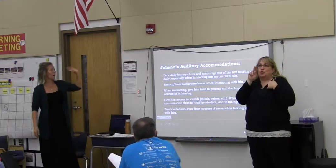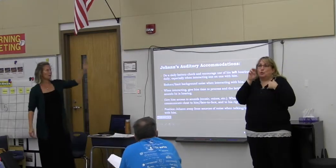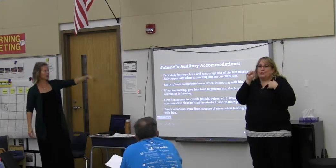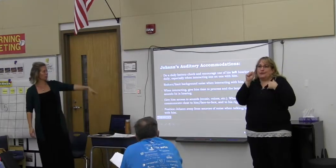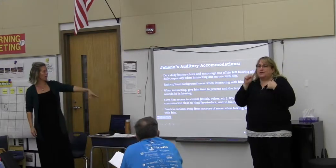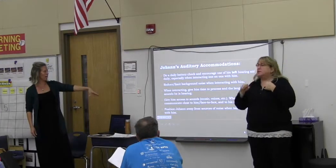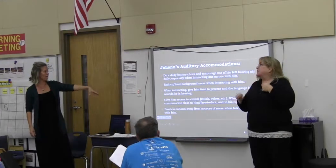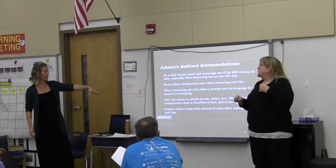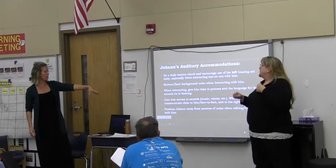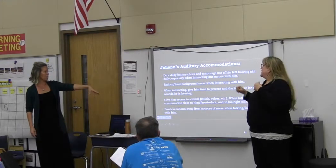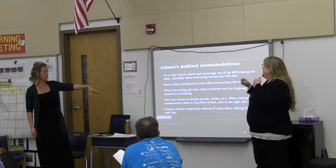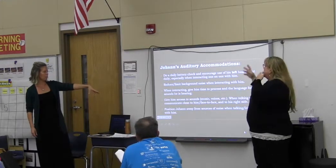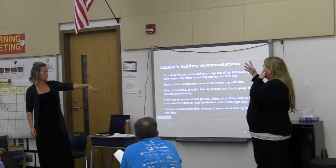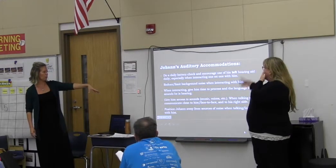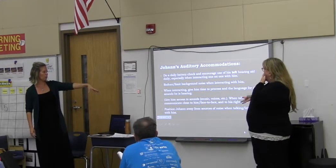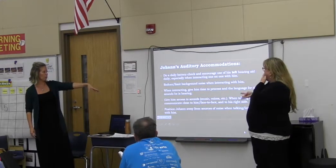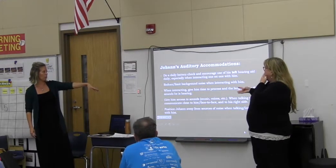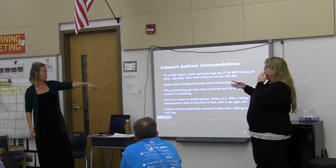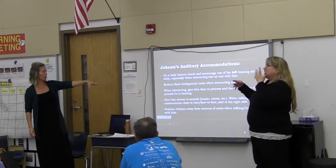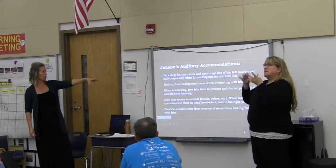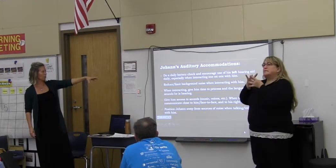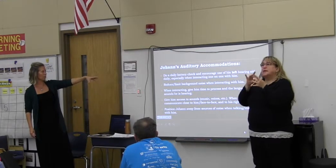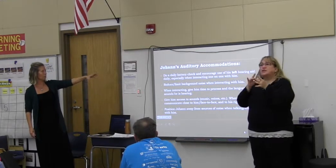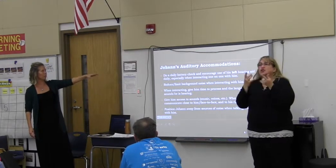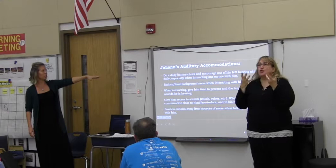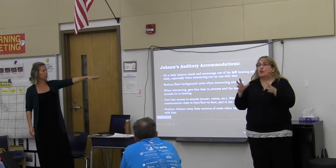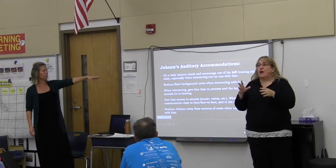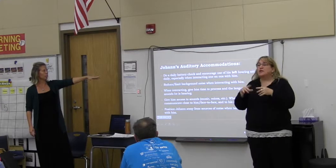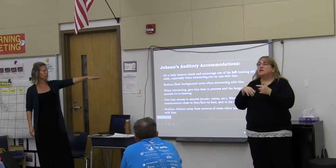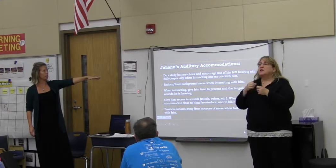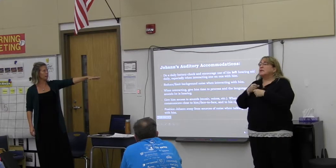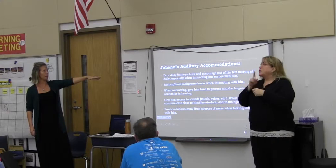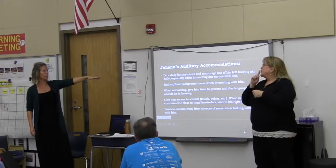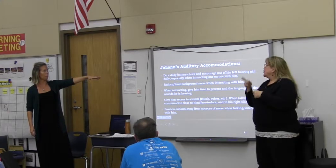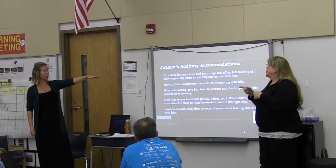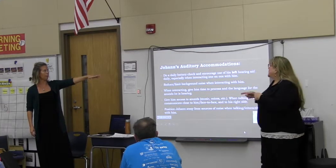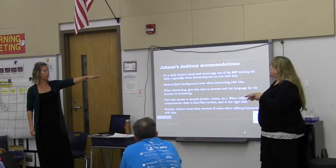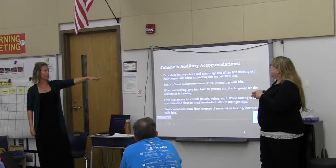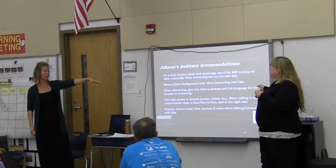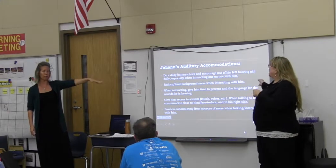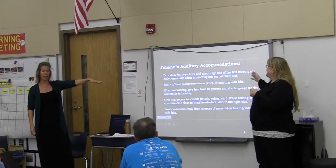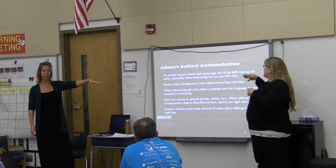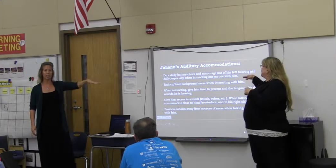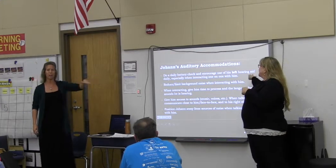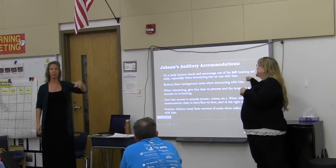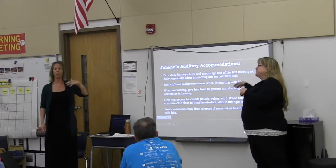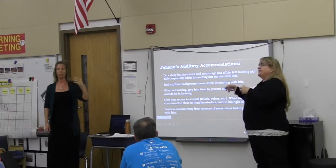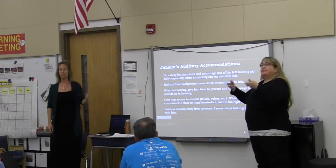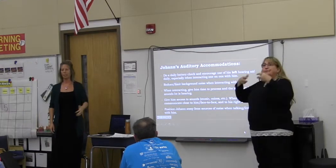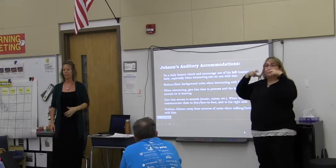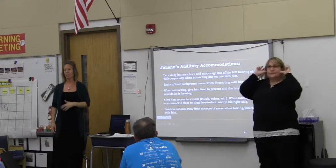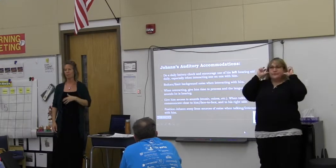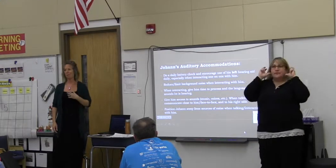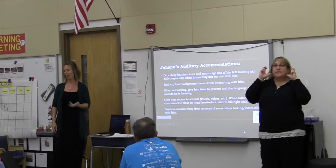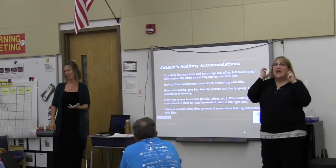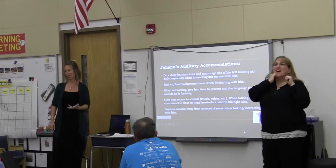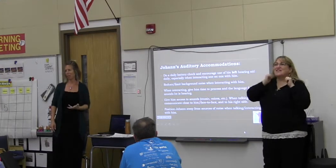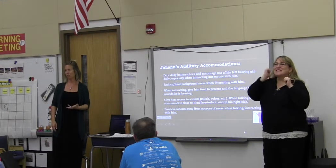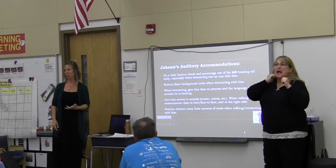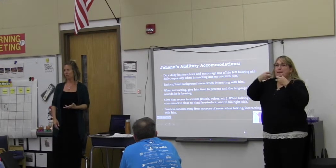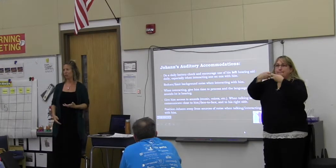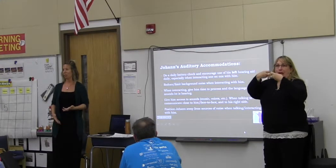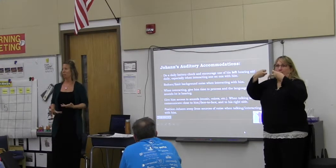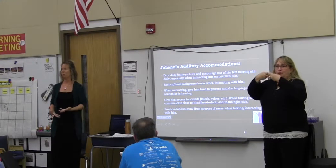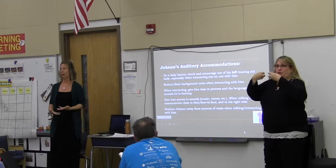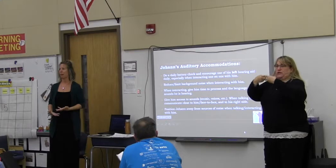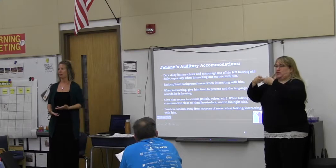A lot of these we kind of already mentioned before, so the only one, make sure with his their hearing aids that you're doing daily battery checks